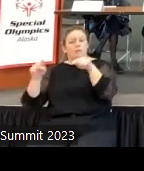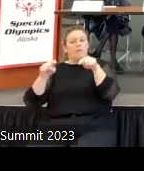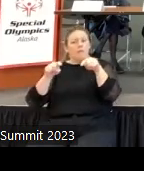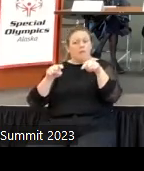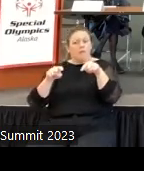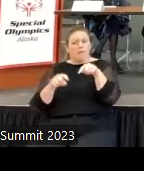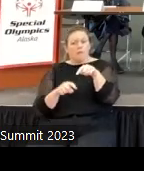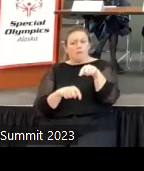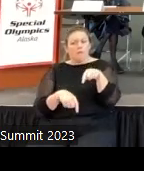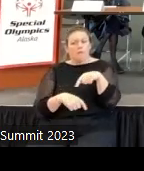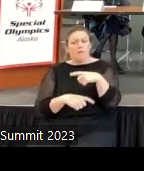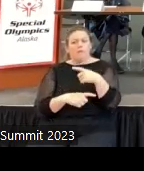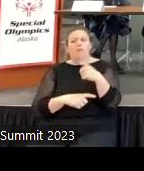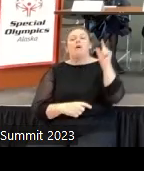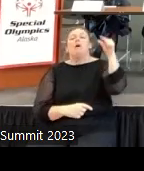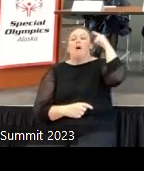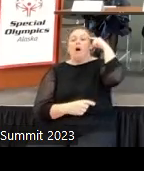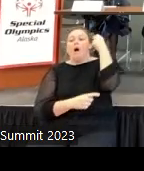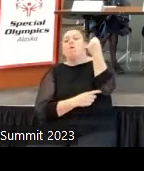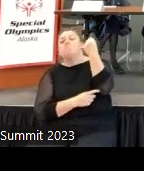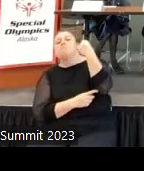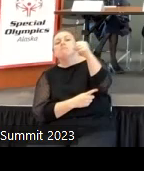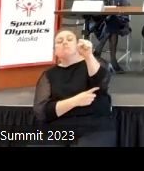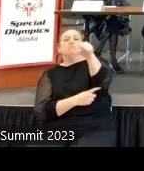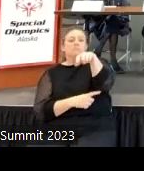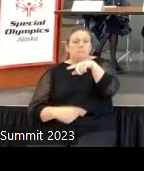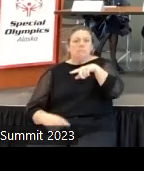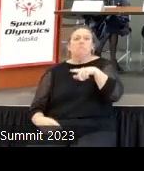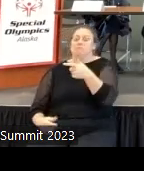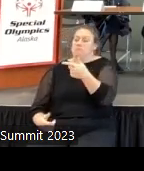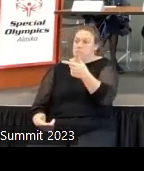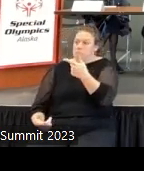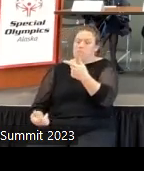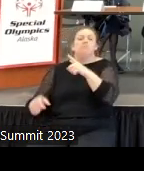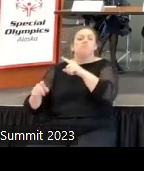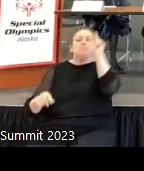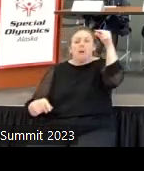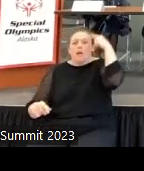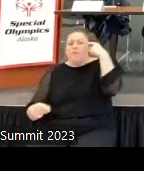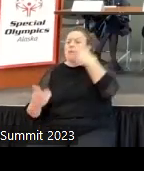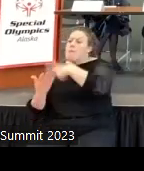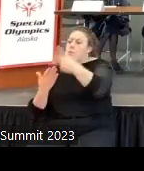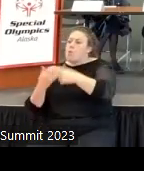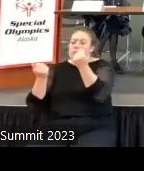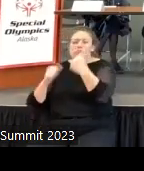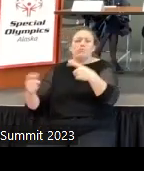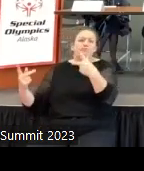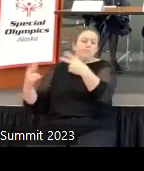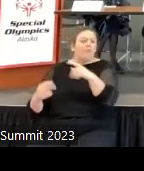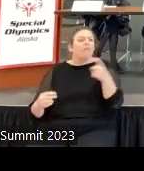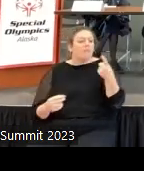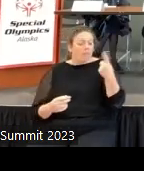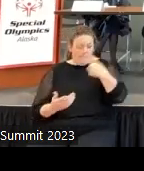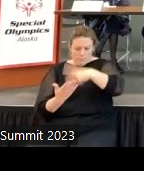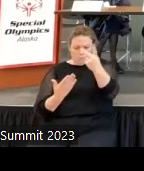hard surface in Washington till my feet hurt. And Tim Shriver, whose mother created this